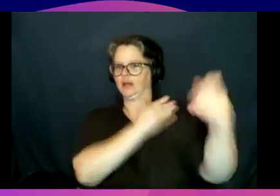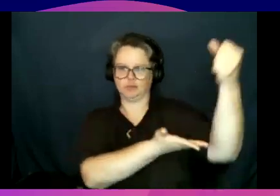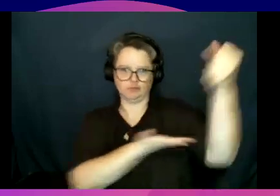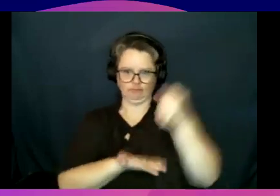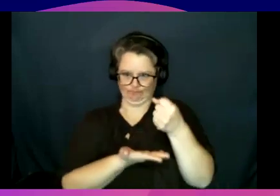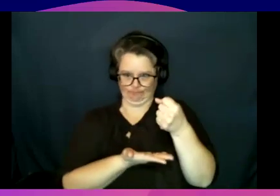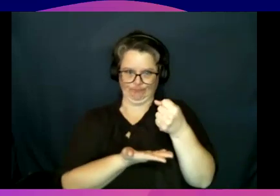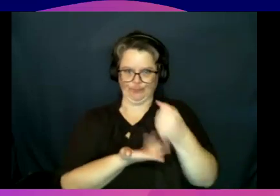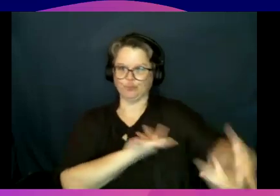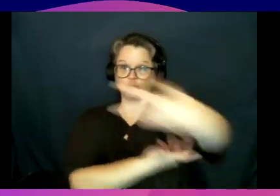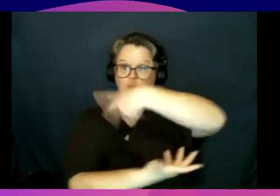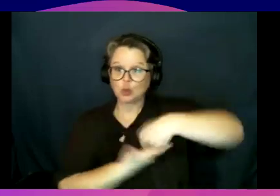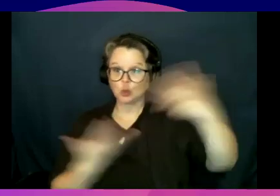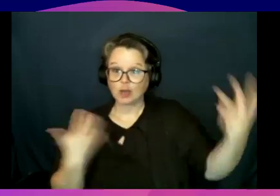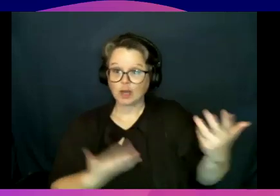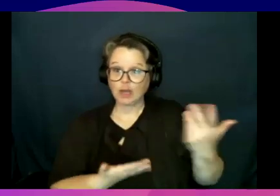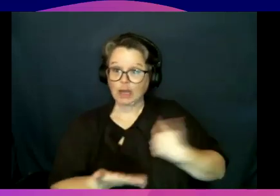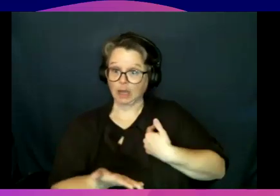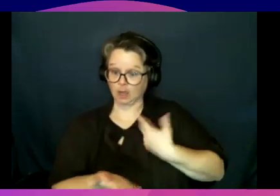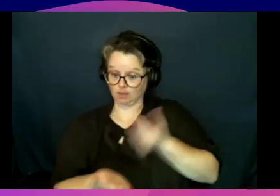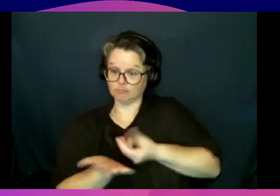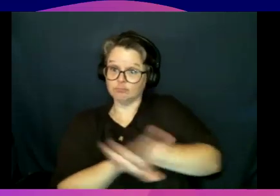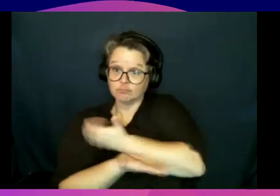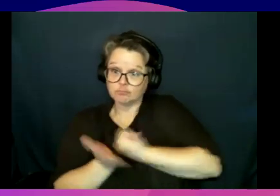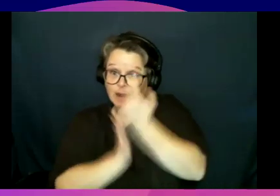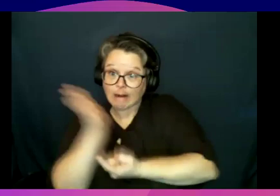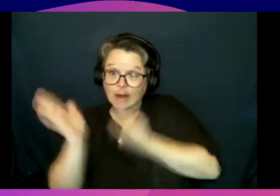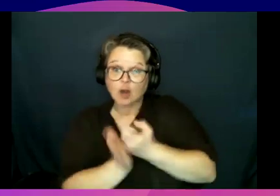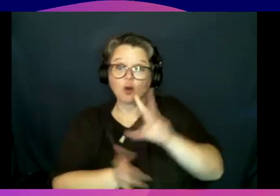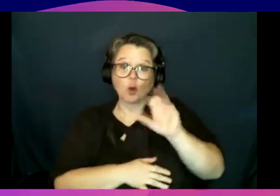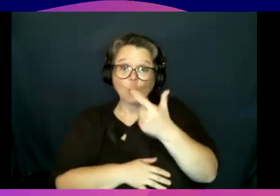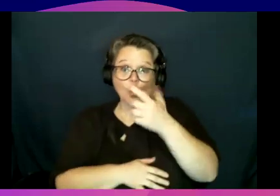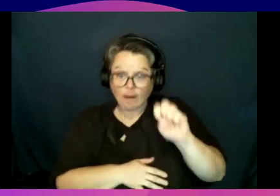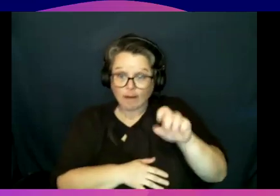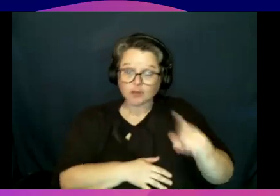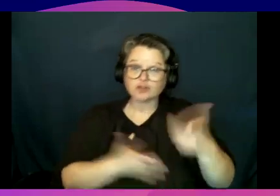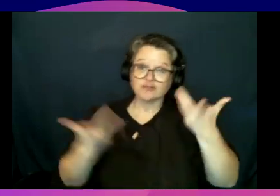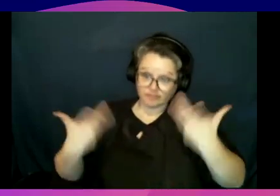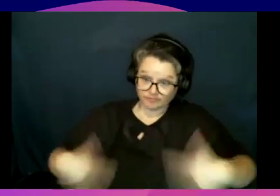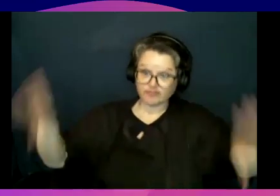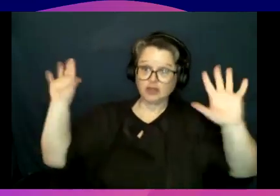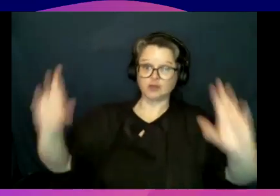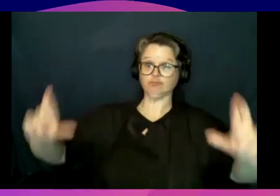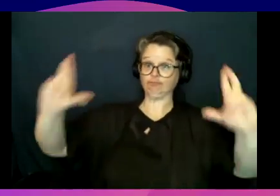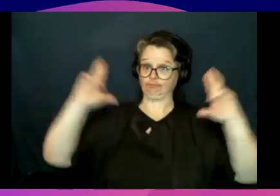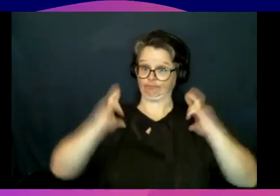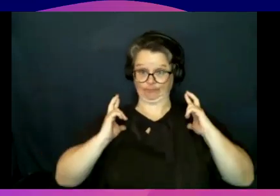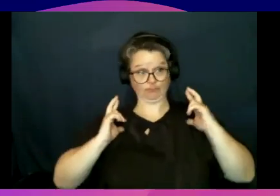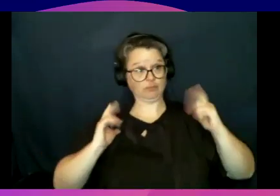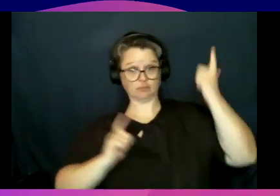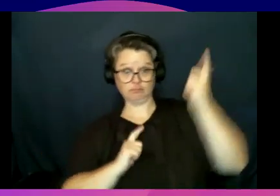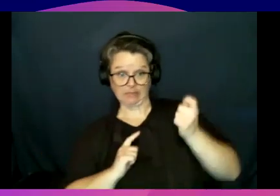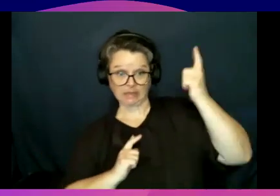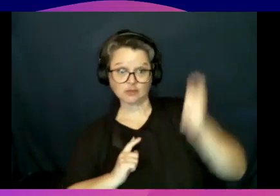benefit, pension parity with the public sectors. And I think Chris mentioned this before. There are a lot